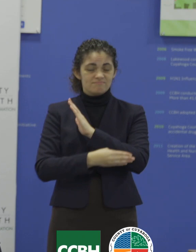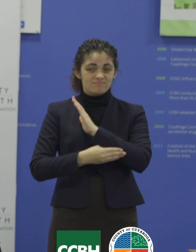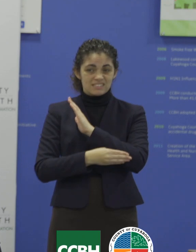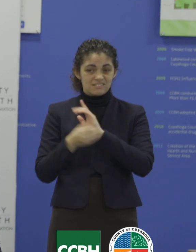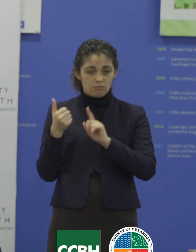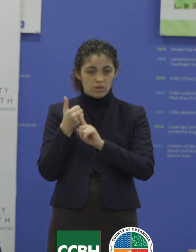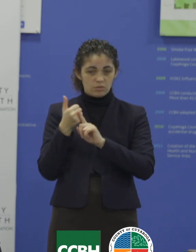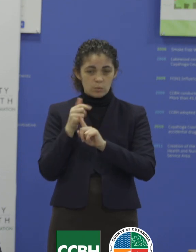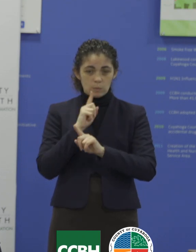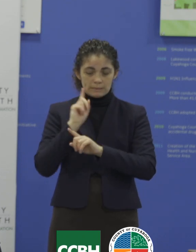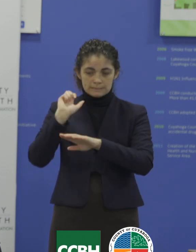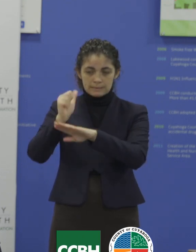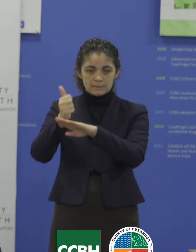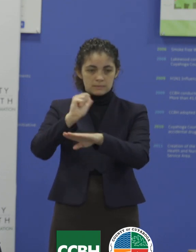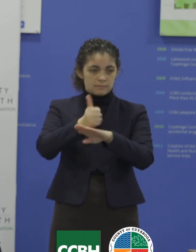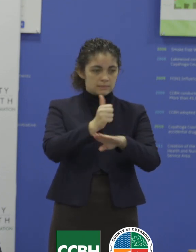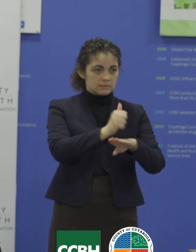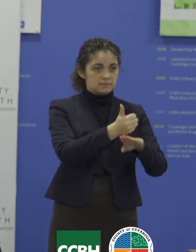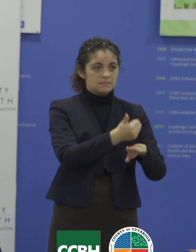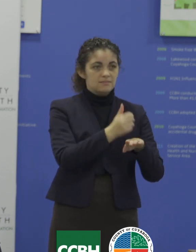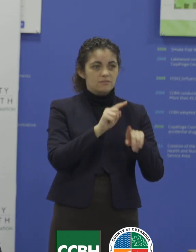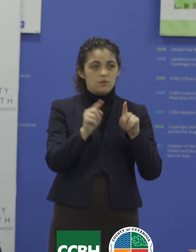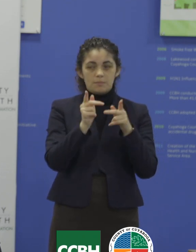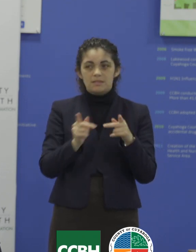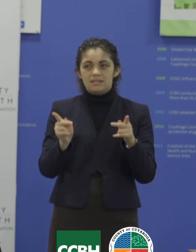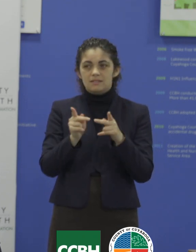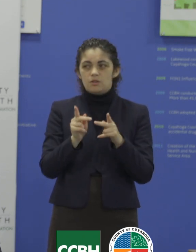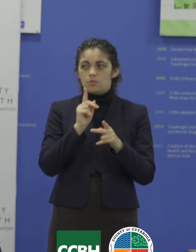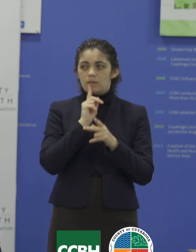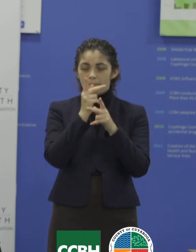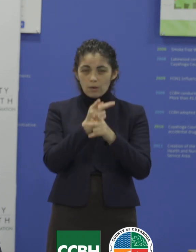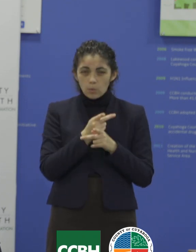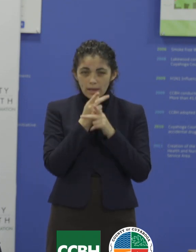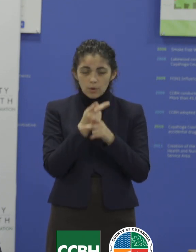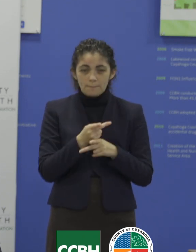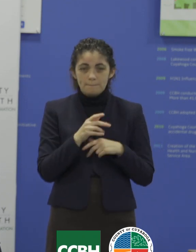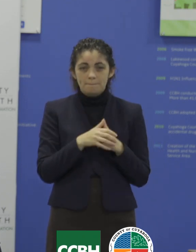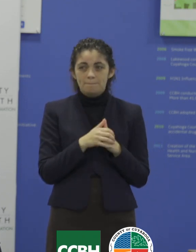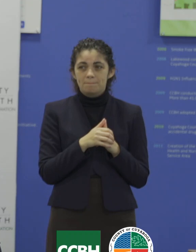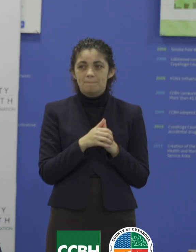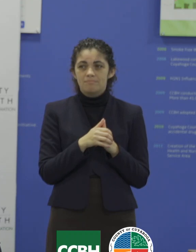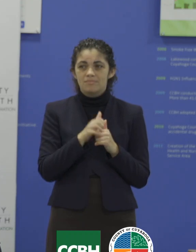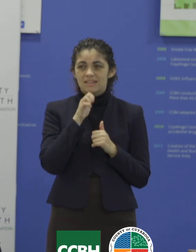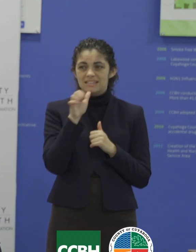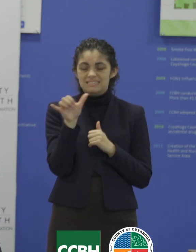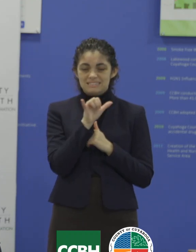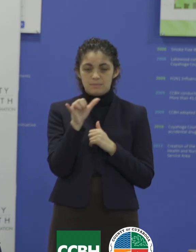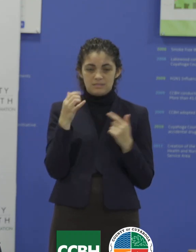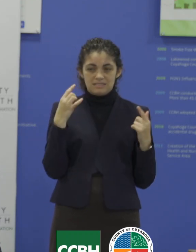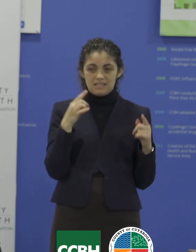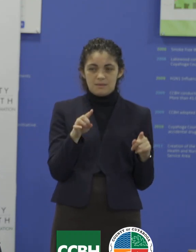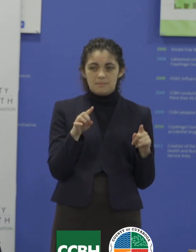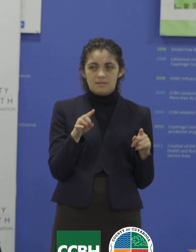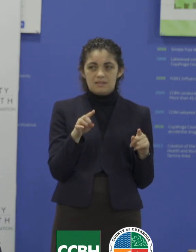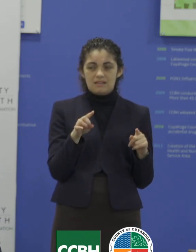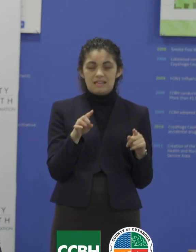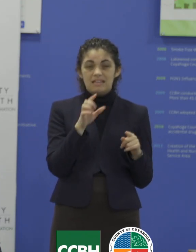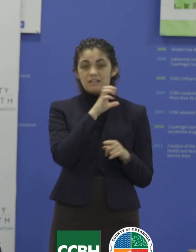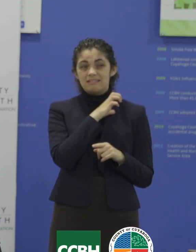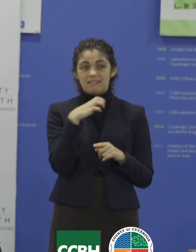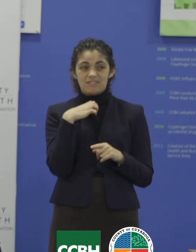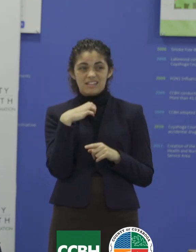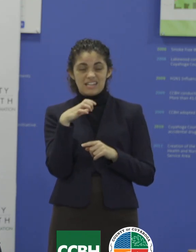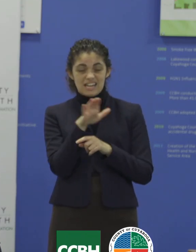so we recognize that thinking about it in regions about care is not dissimilar to what's happening here in Greater Cleveland around